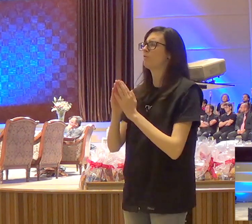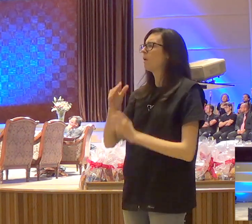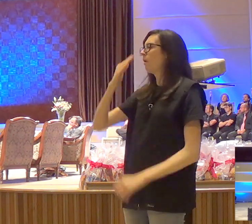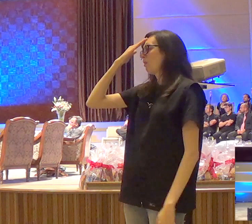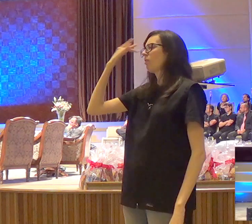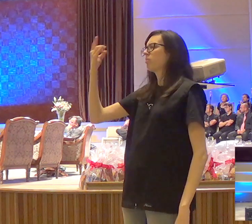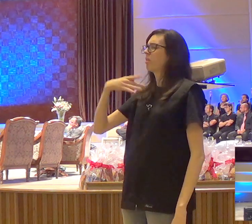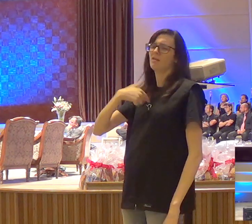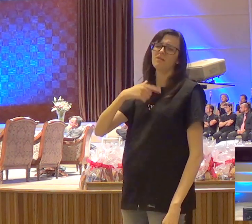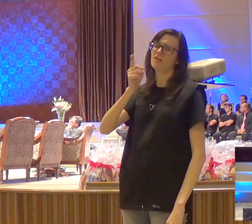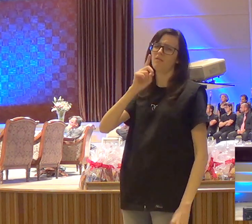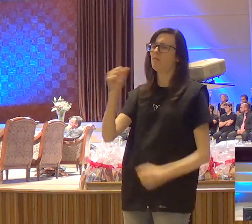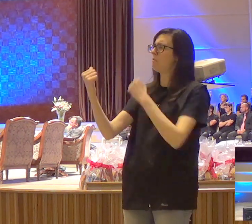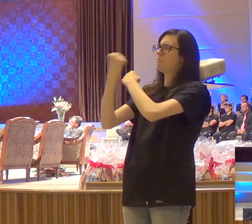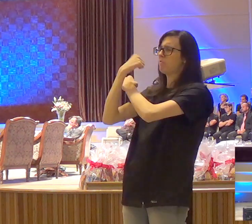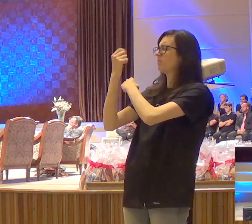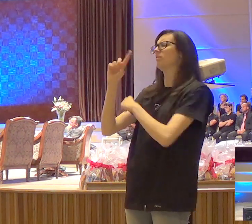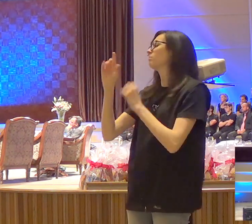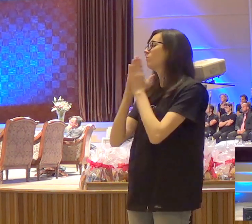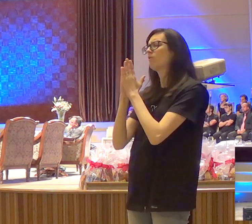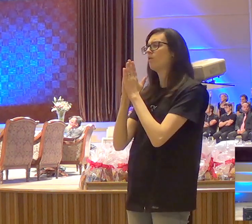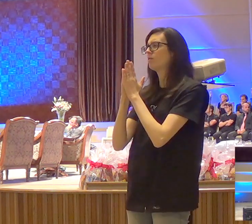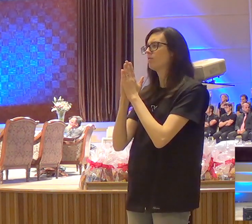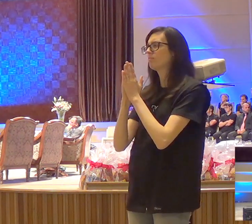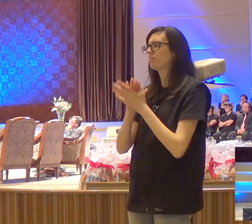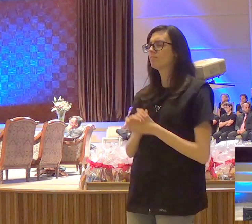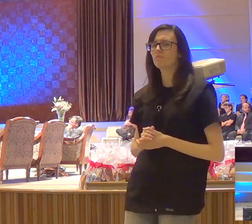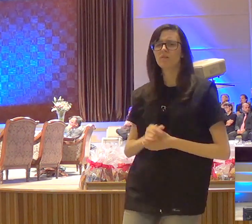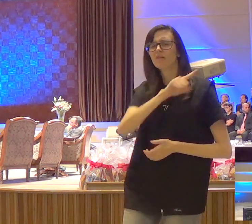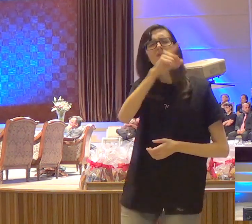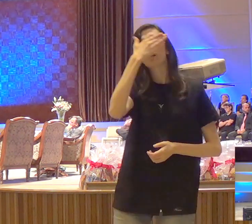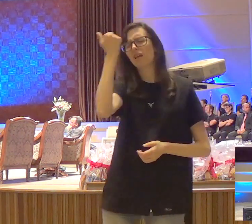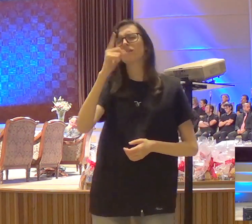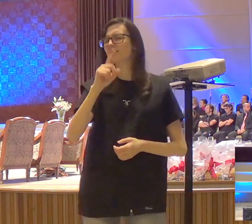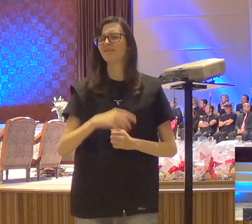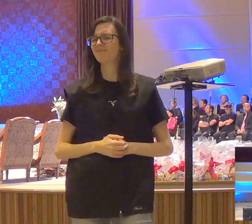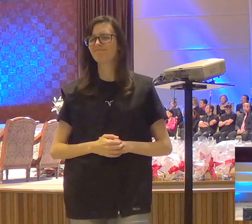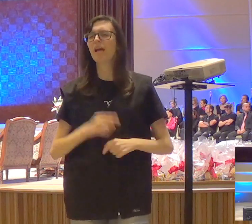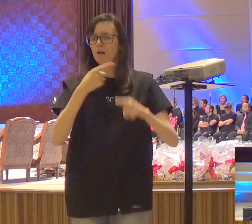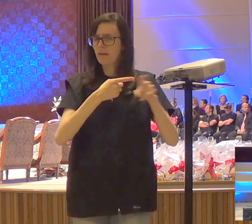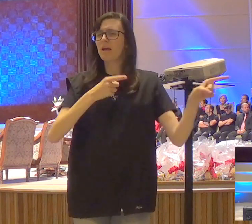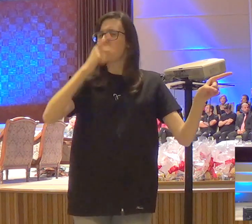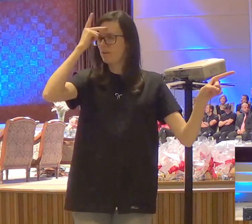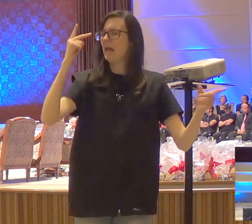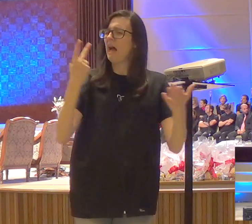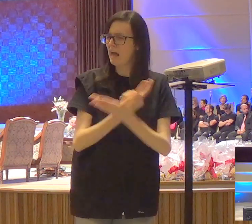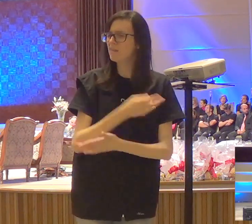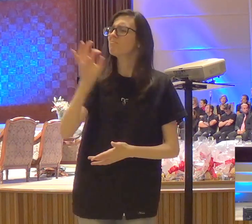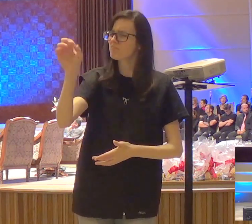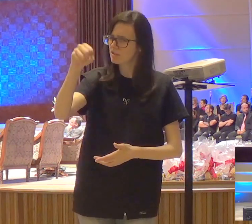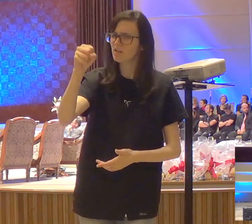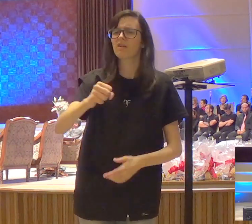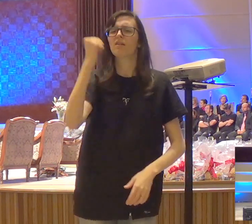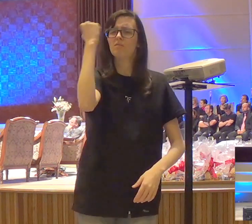esqueça. I will not forget. Eu não will vou esquecer. You? Você vai. So I'm going to tell you a little bit about my story and how I